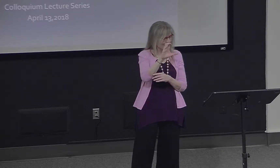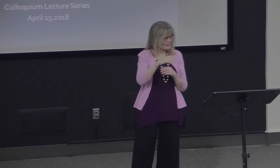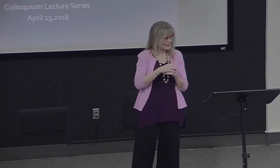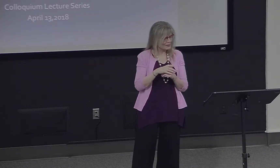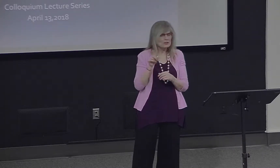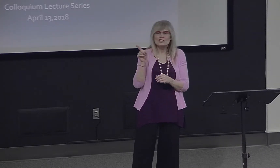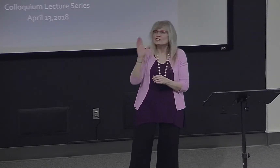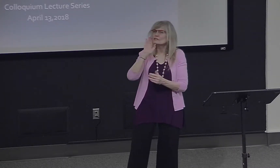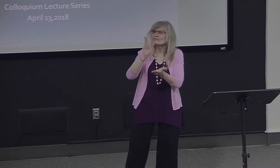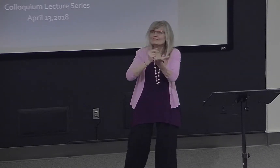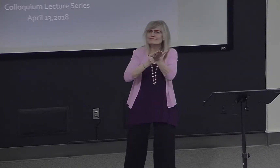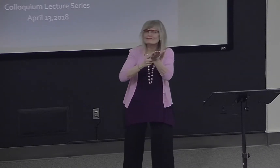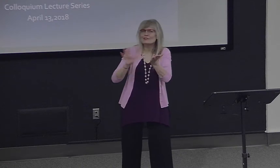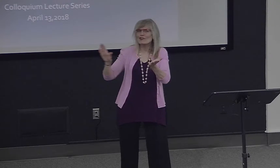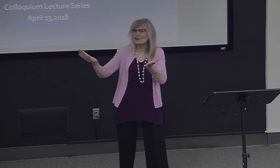who's a member of our faculty